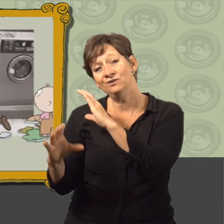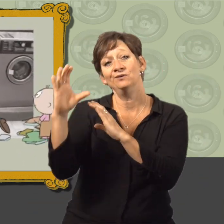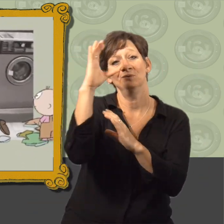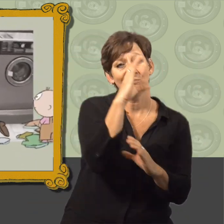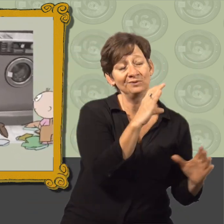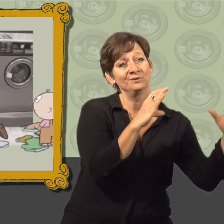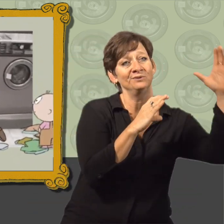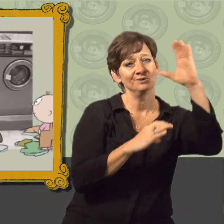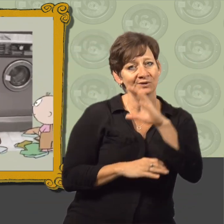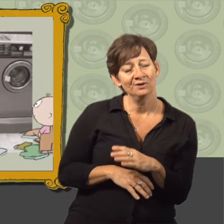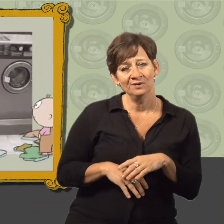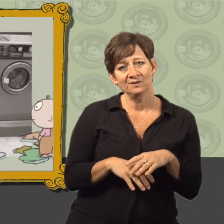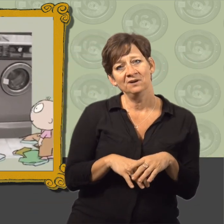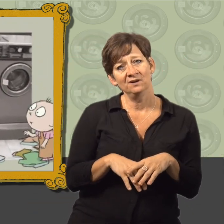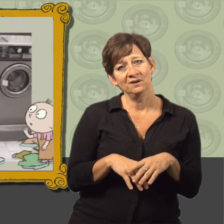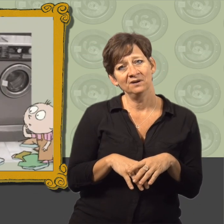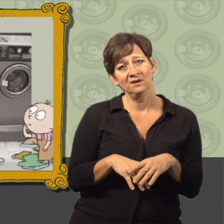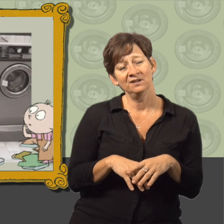And looked.